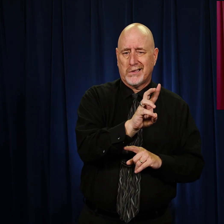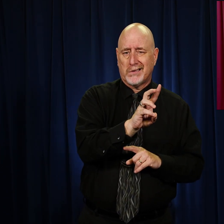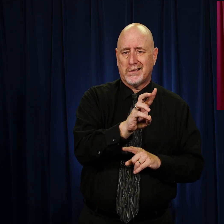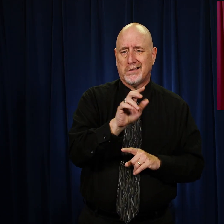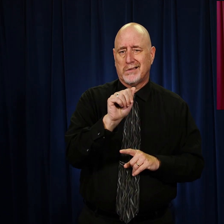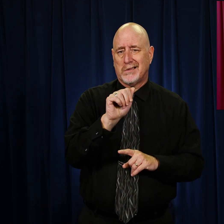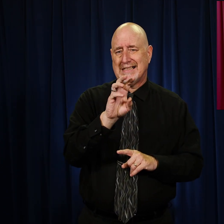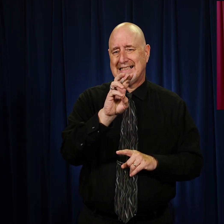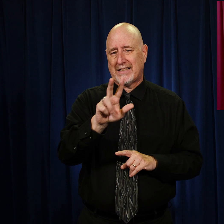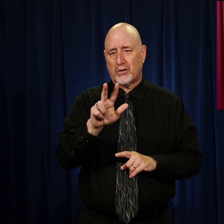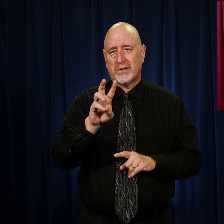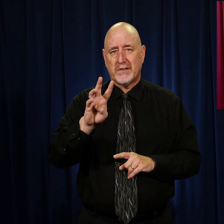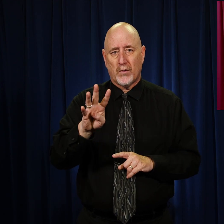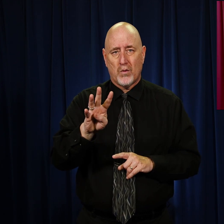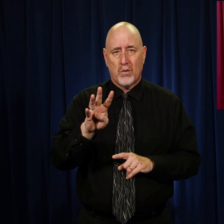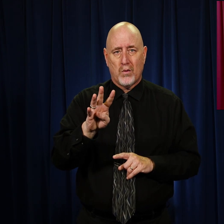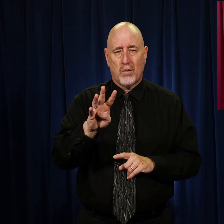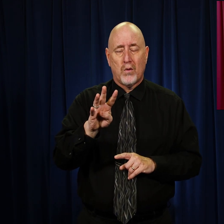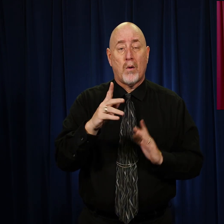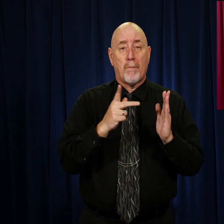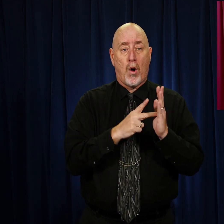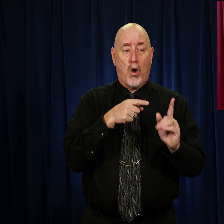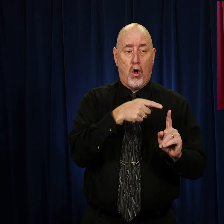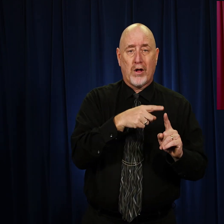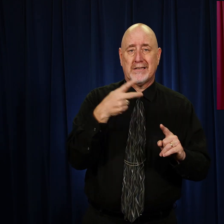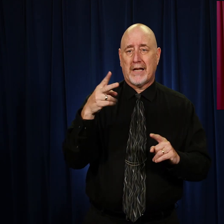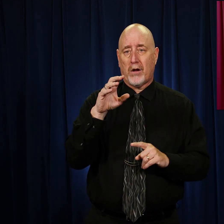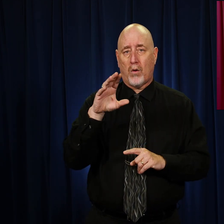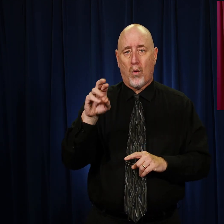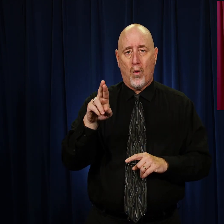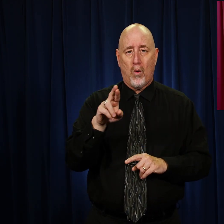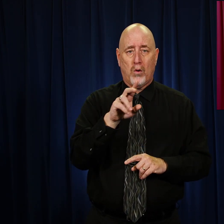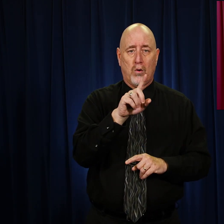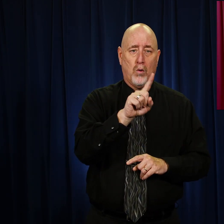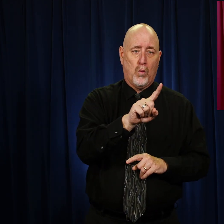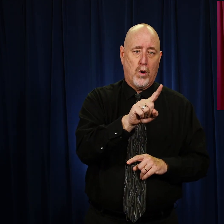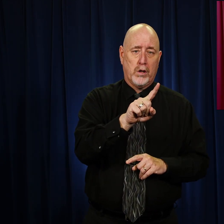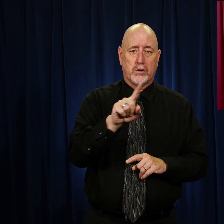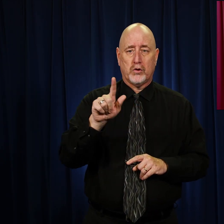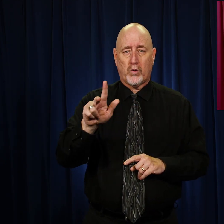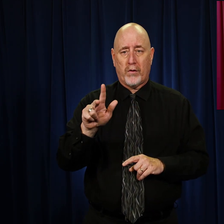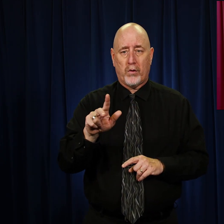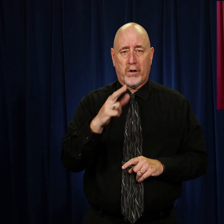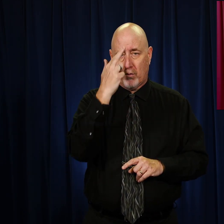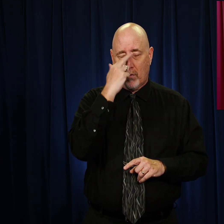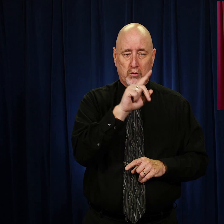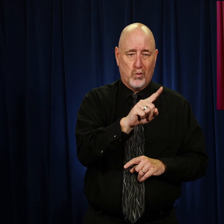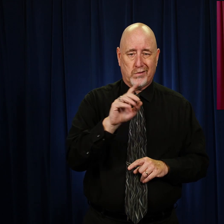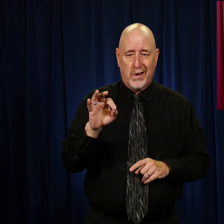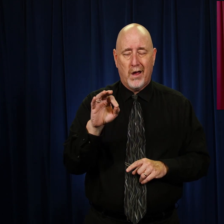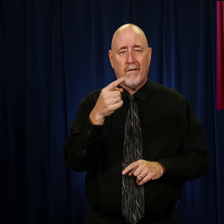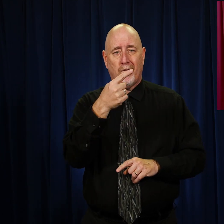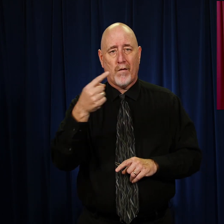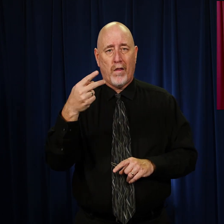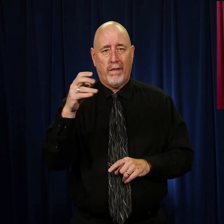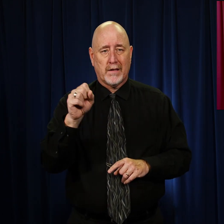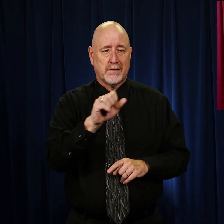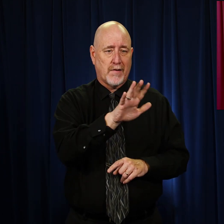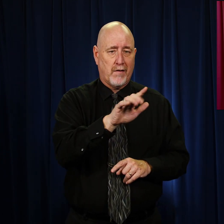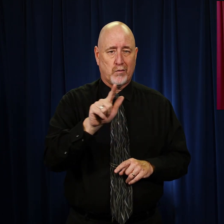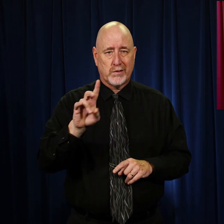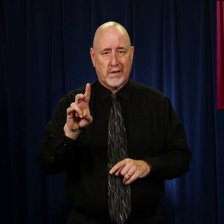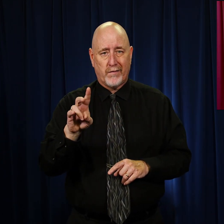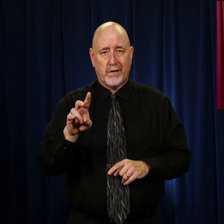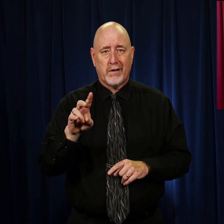26, verses 63 and 64, with Paul in 2 Corinthians 1:23 and Romans 1:9 and 1 Thessalonians